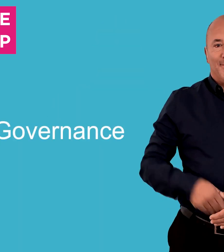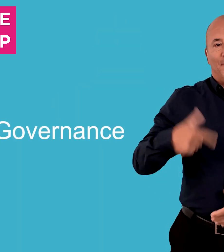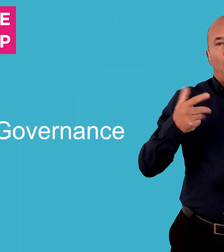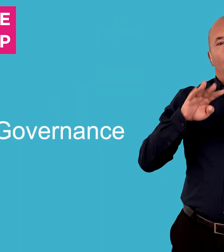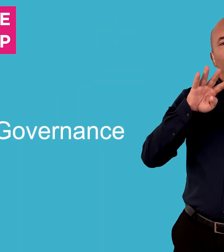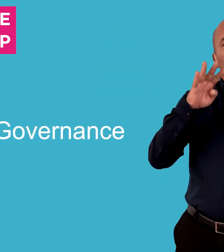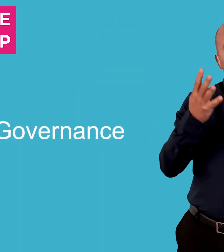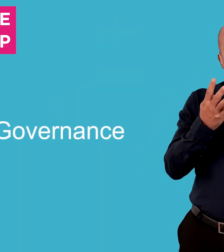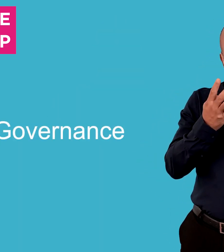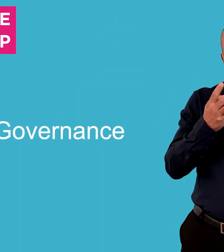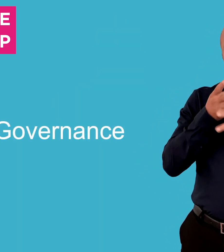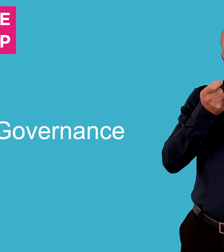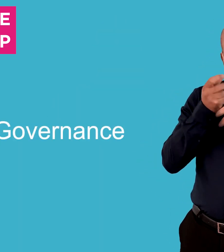Board / governance.